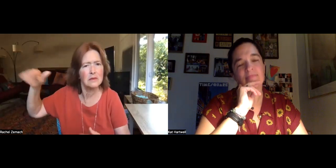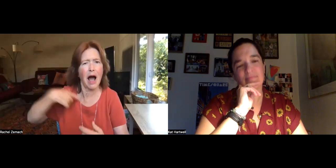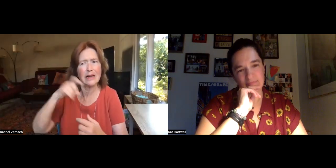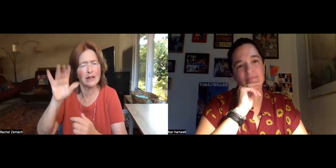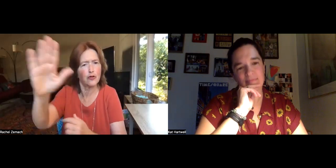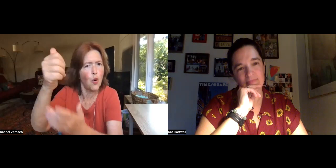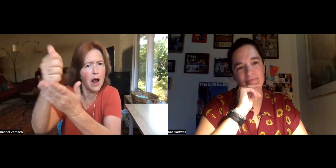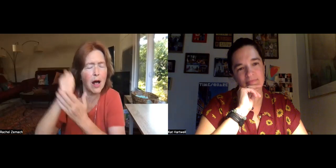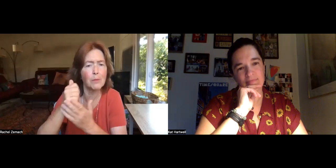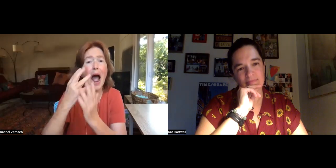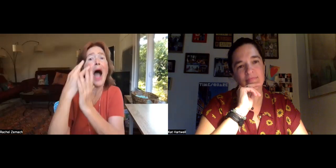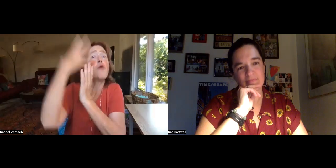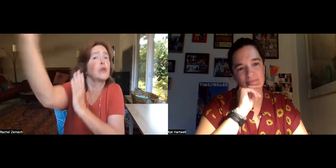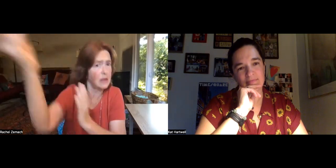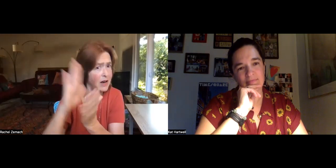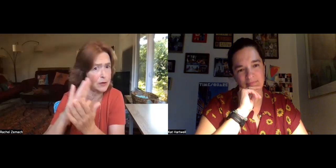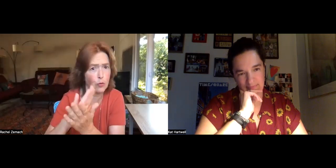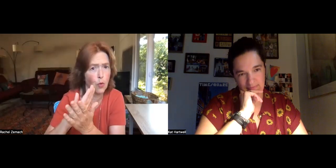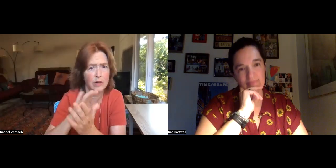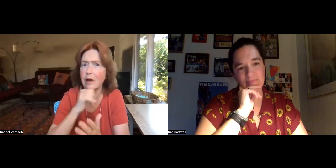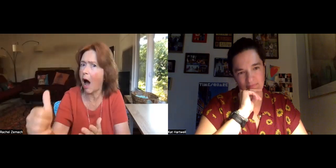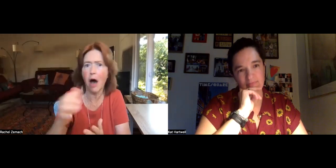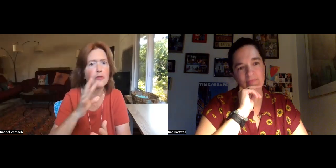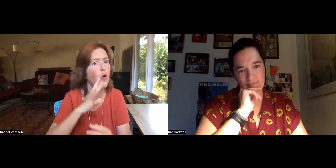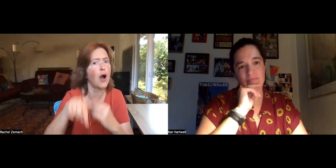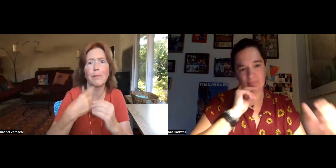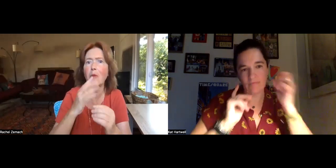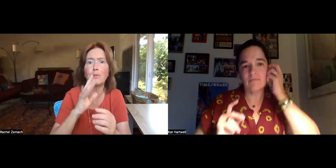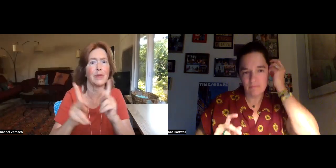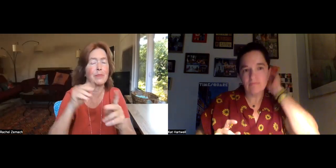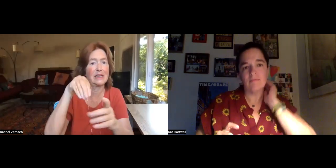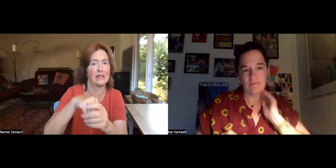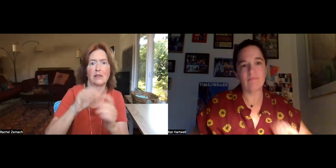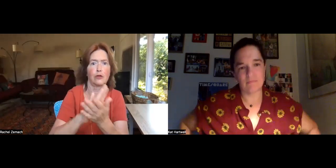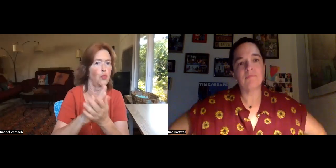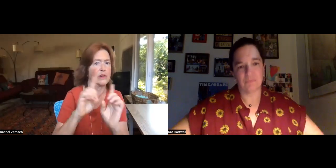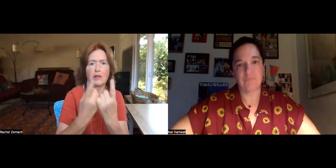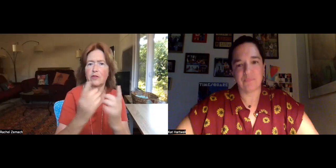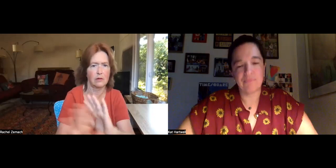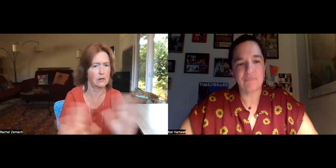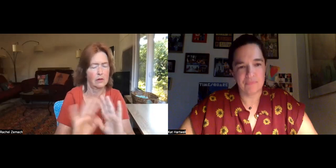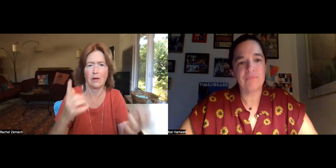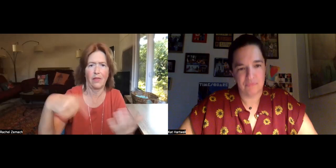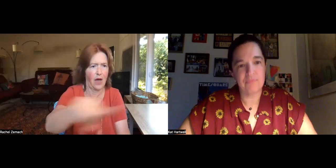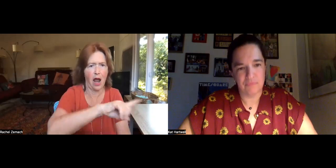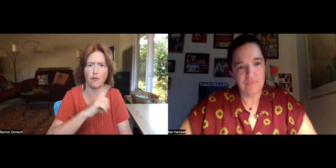I need your help outside of school, not talk about people in school that they